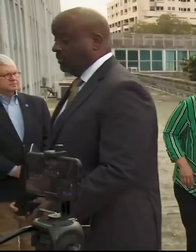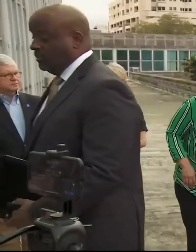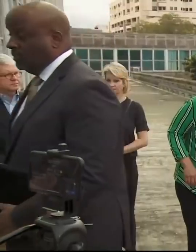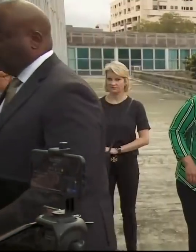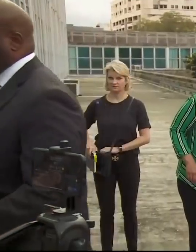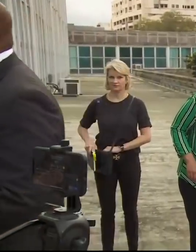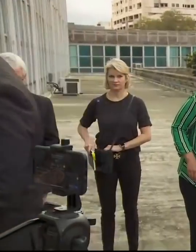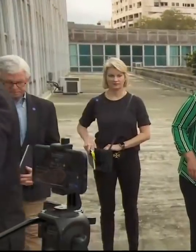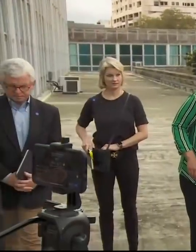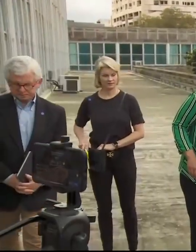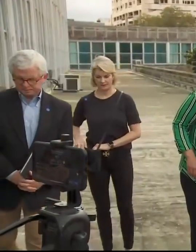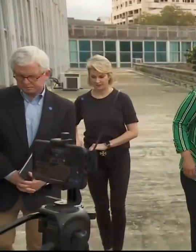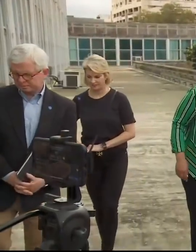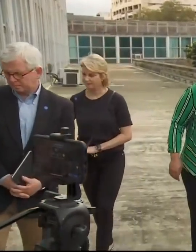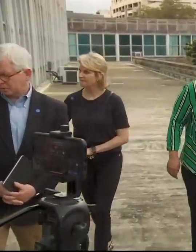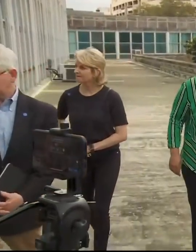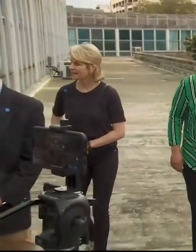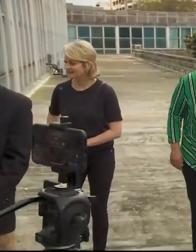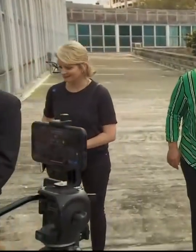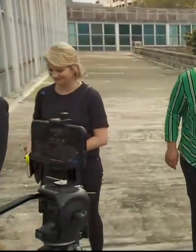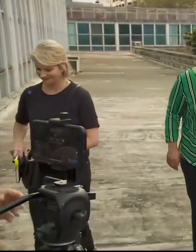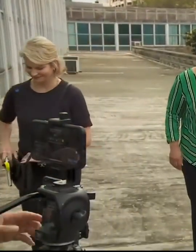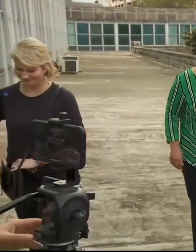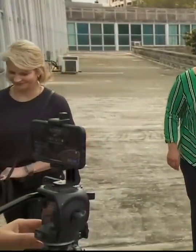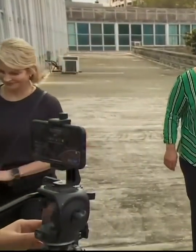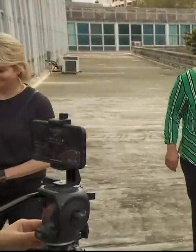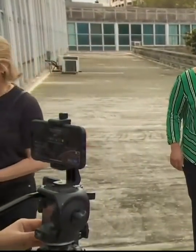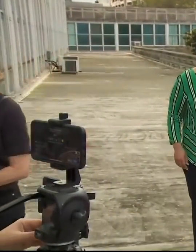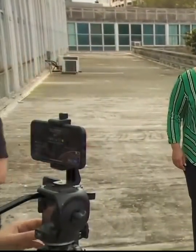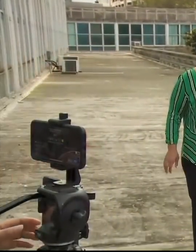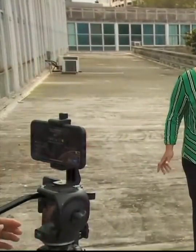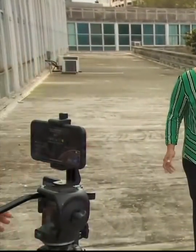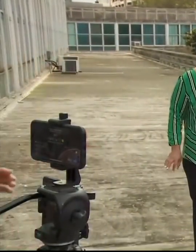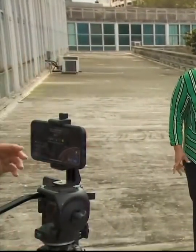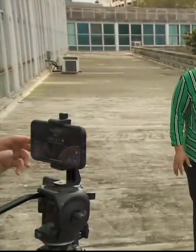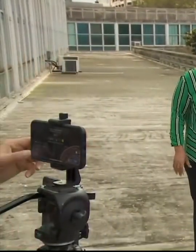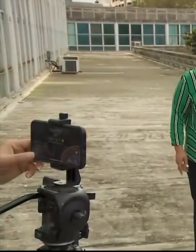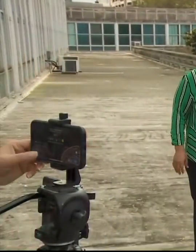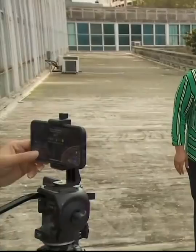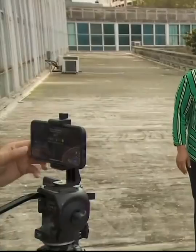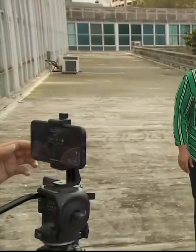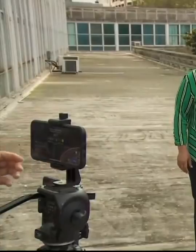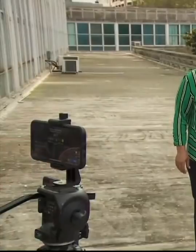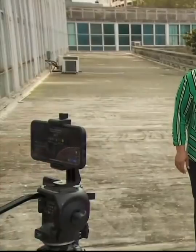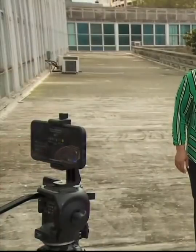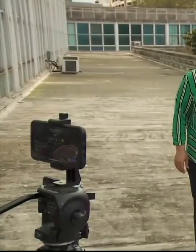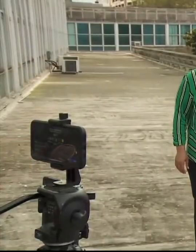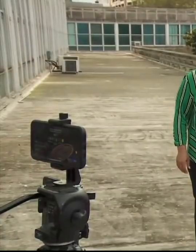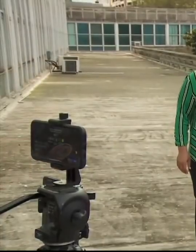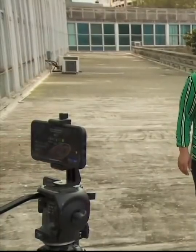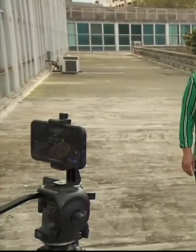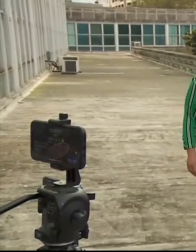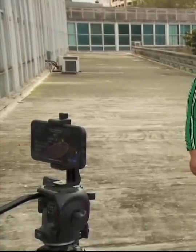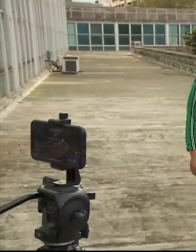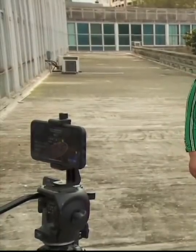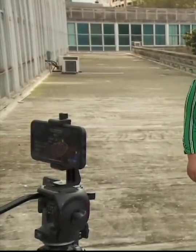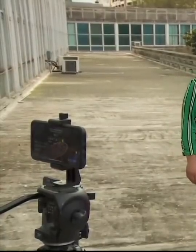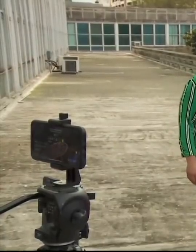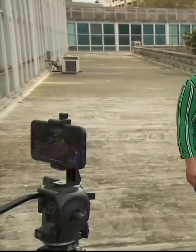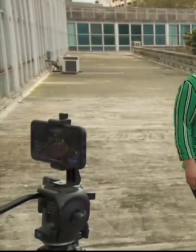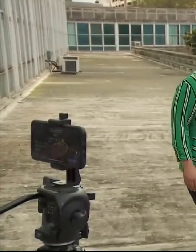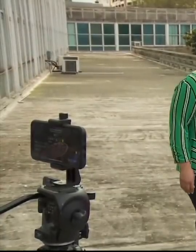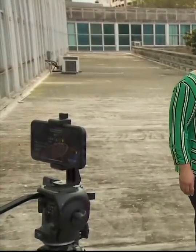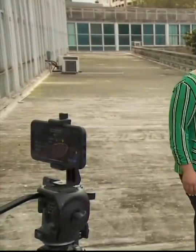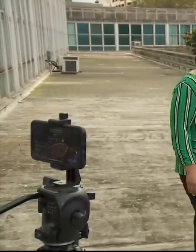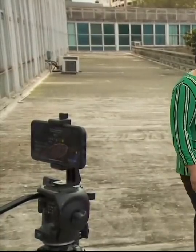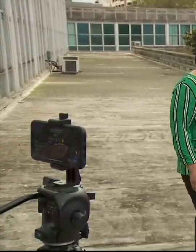for cost cutting. Okay. So that's being evaluated now, and I think we announced earlier in the week